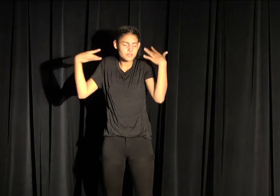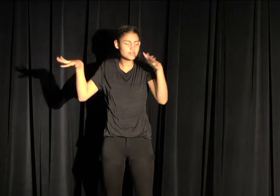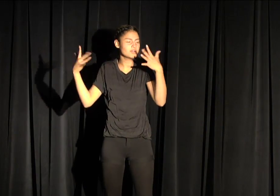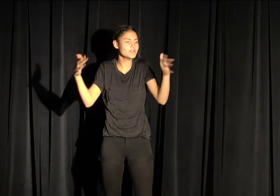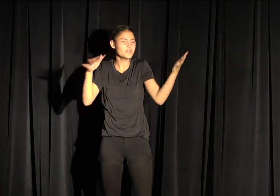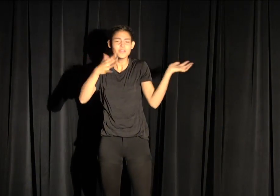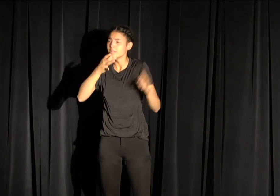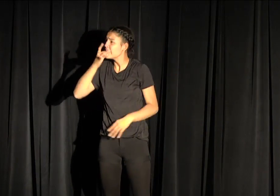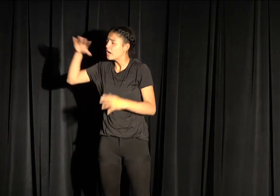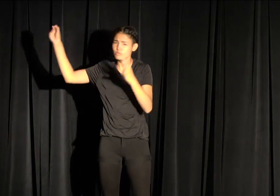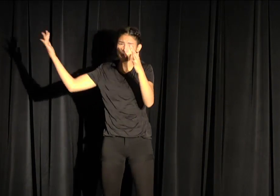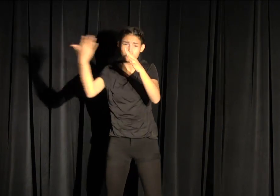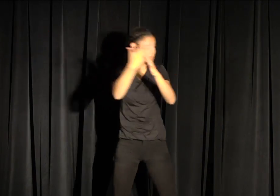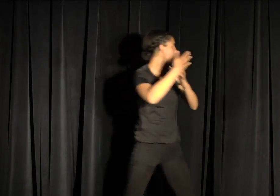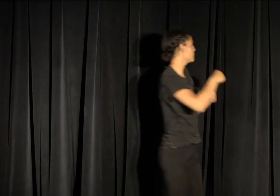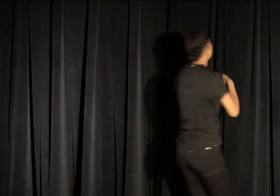Melancholy song is singing loud.